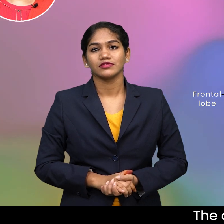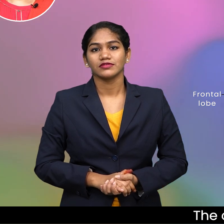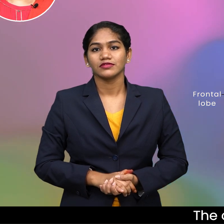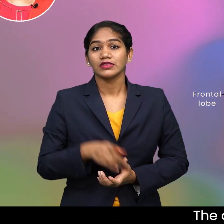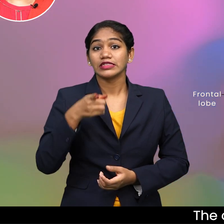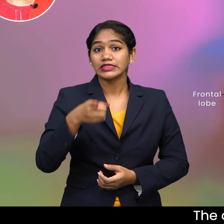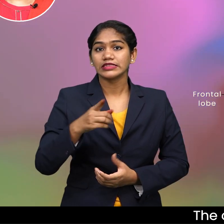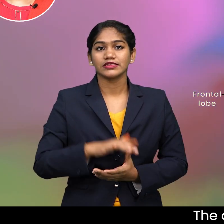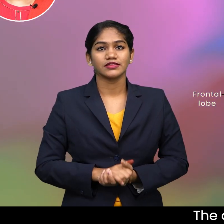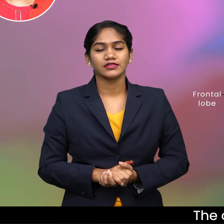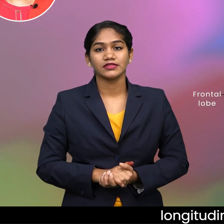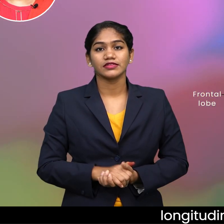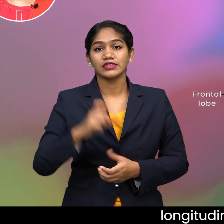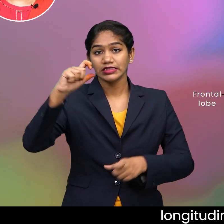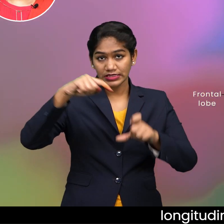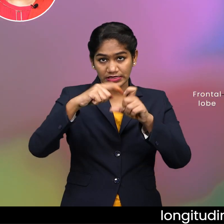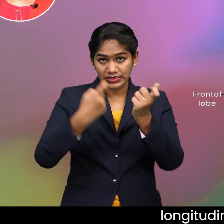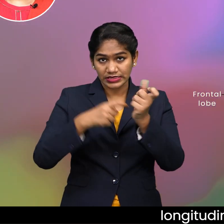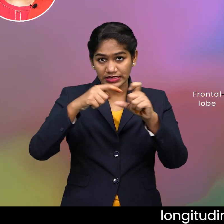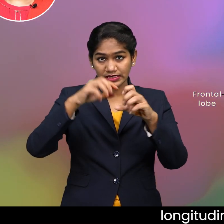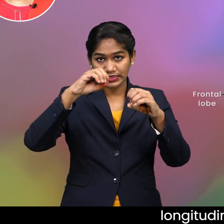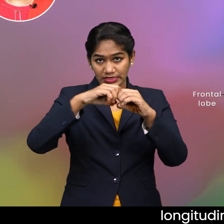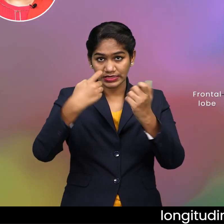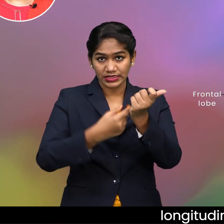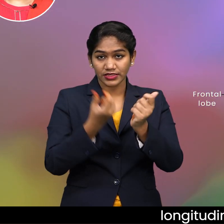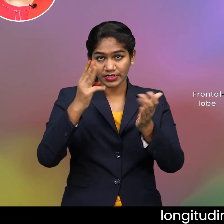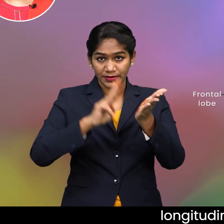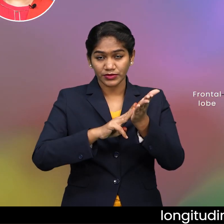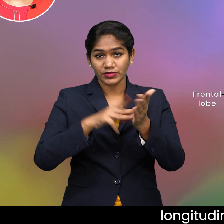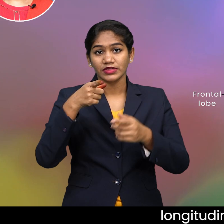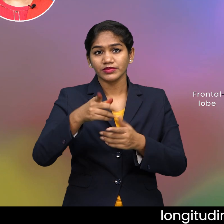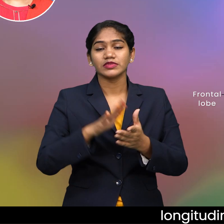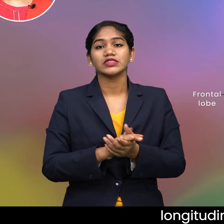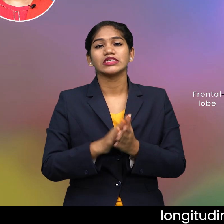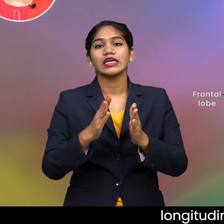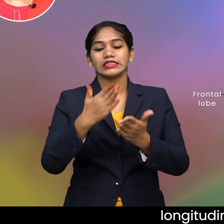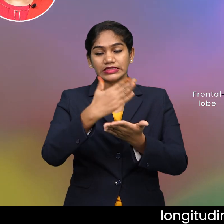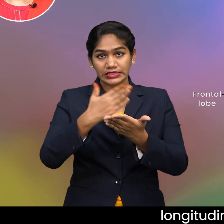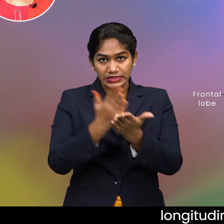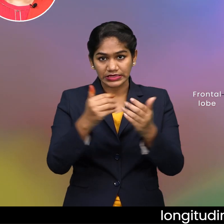The cerebrum is longitudinally divided into